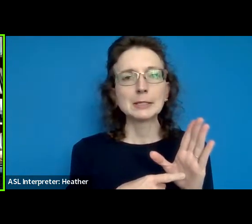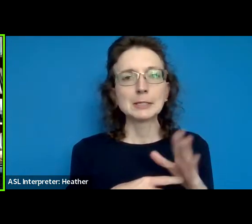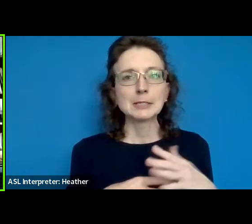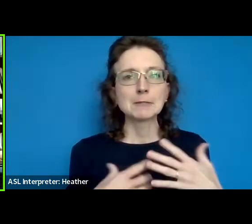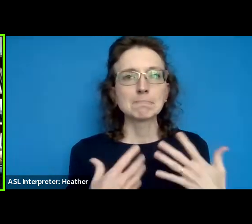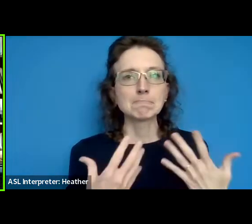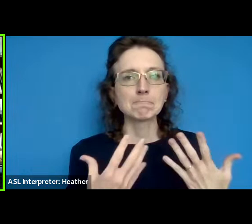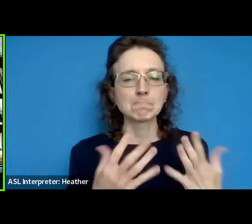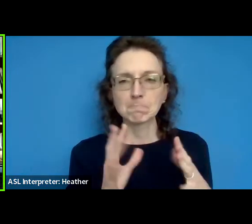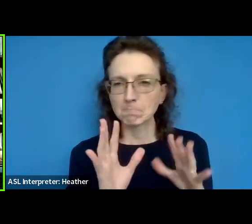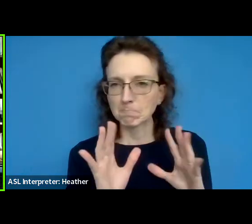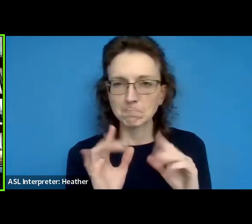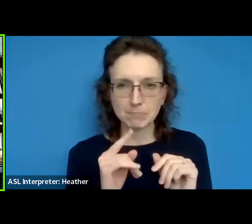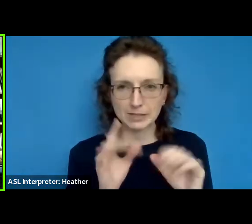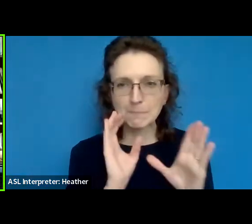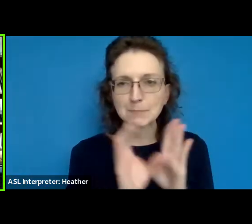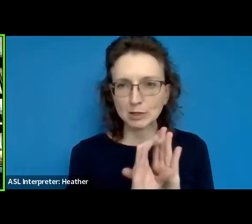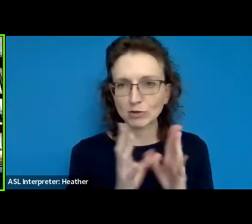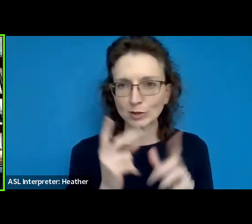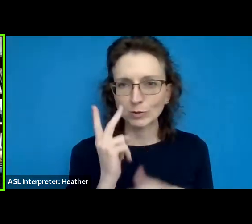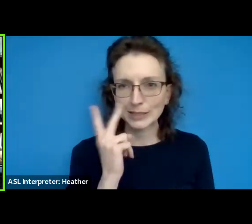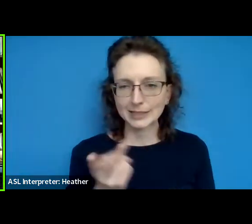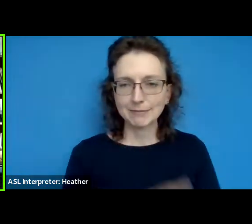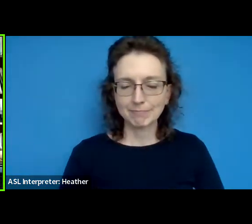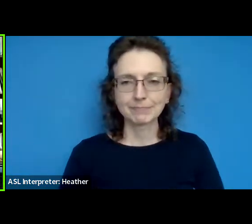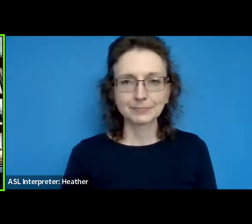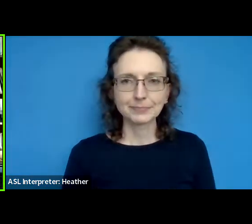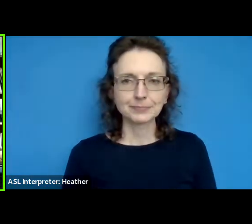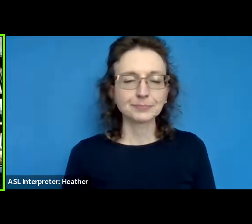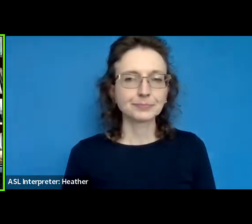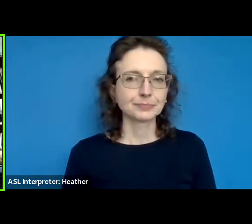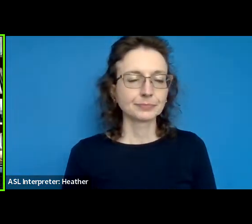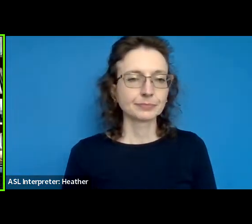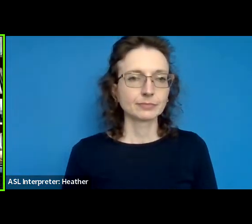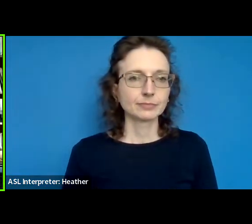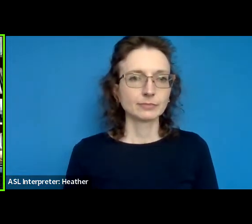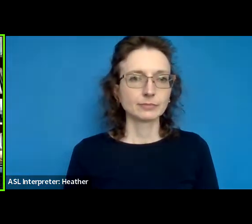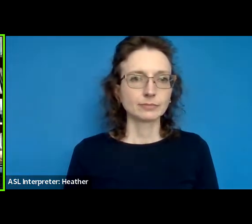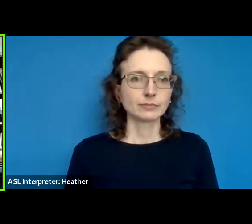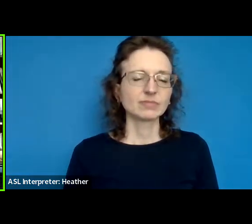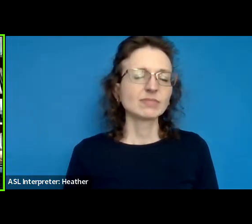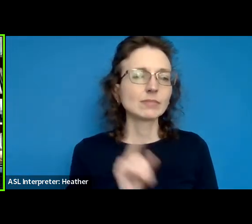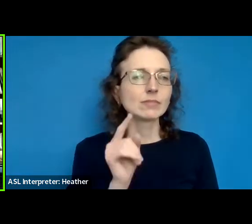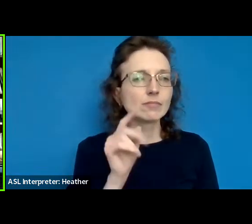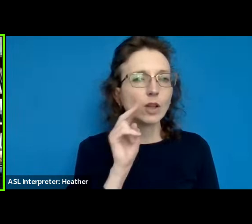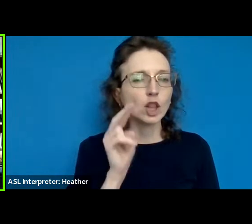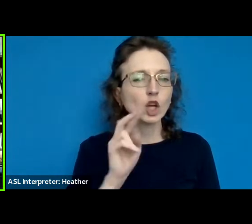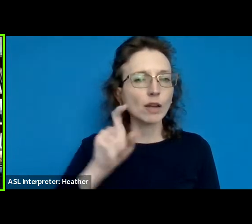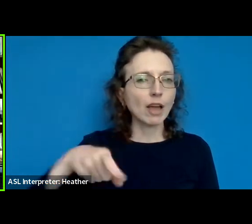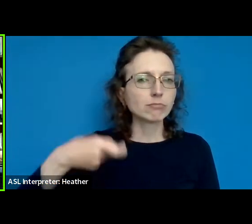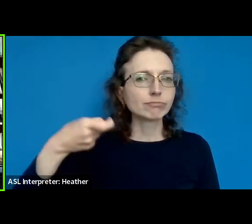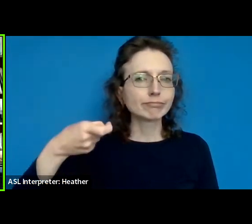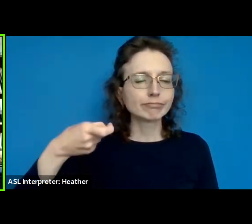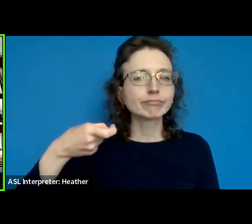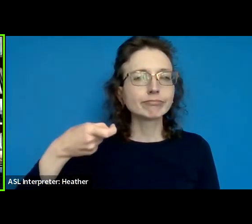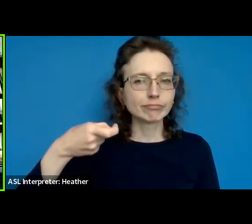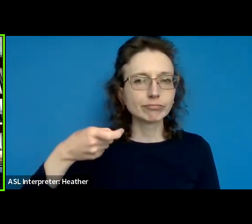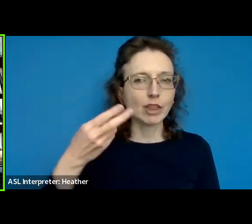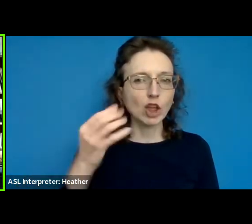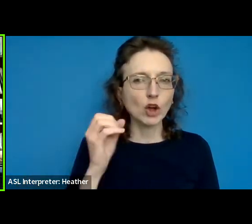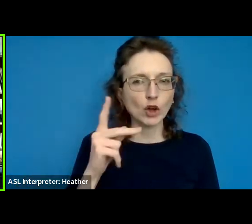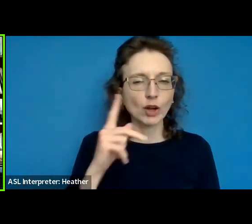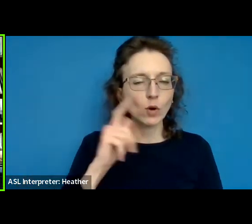this one so you can see. First, I'm going to go back so you just see the fish hook again, and then we'll show you